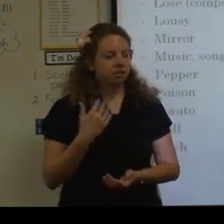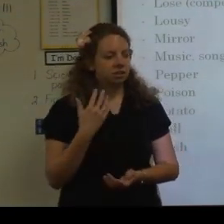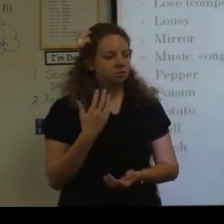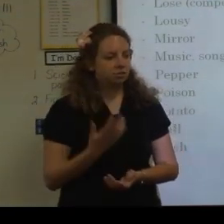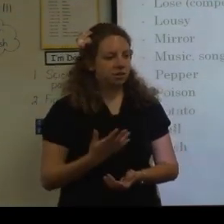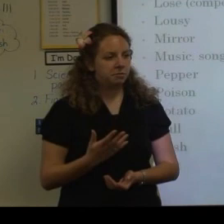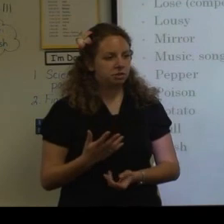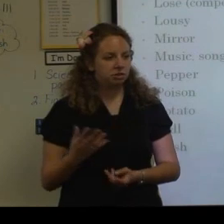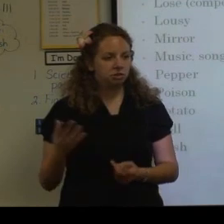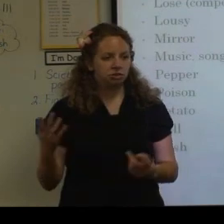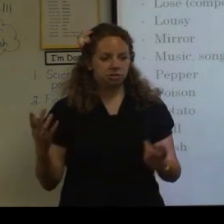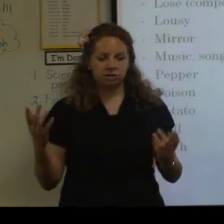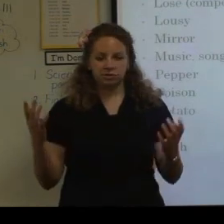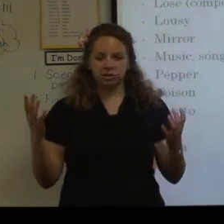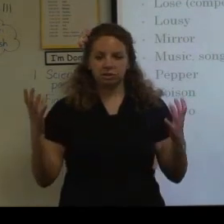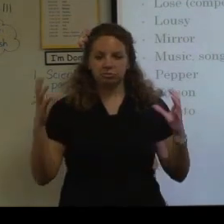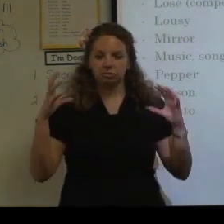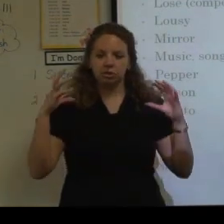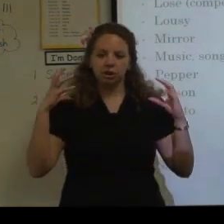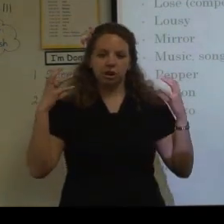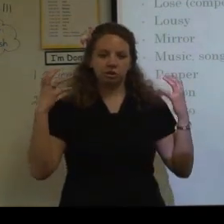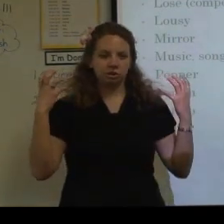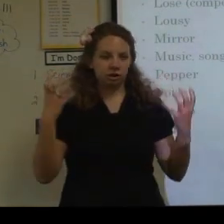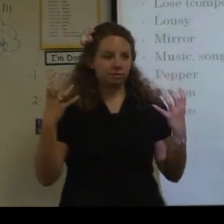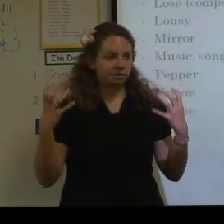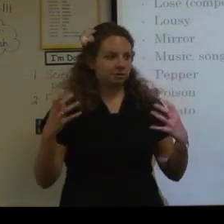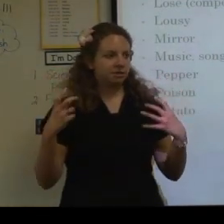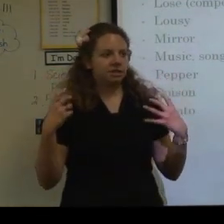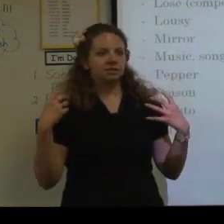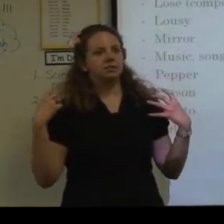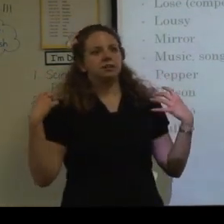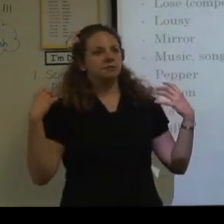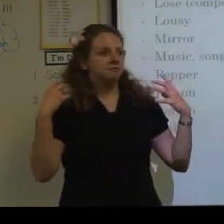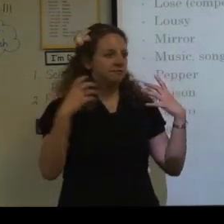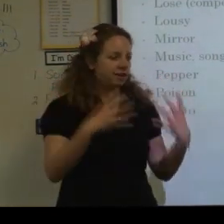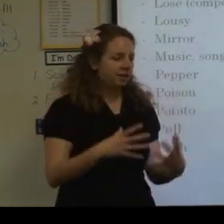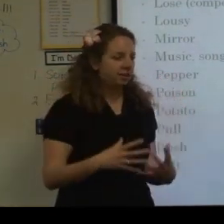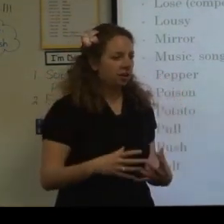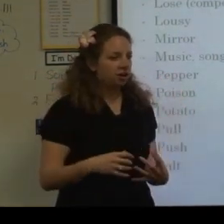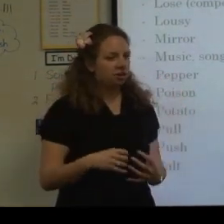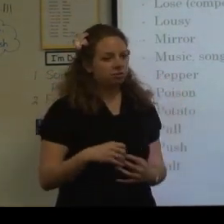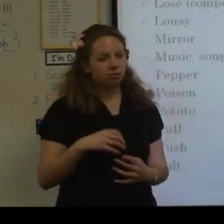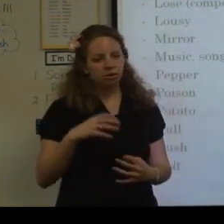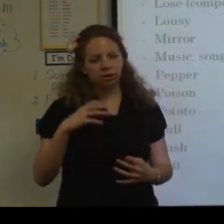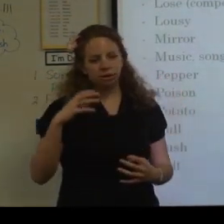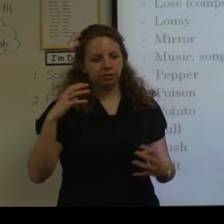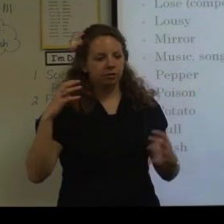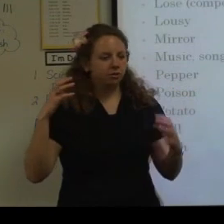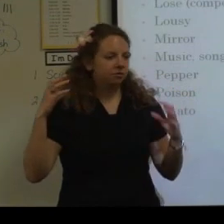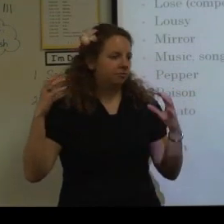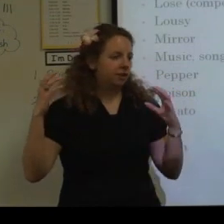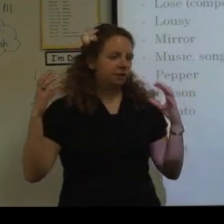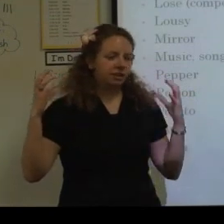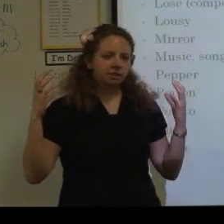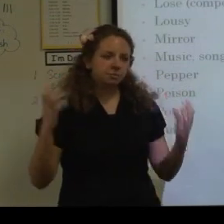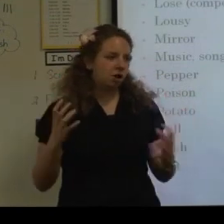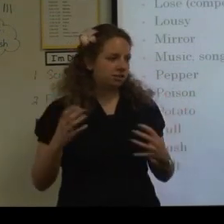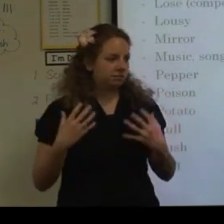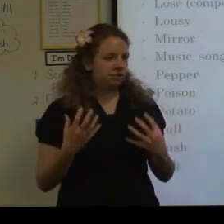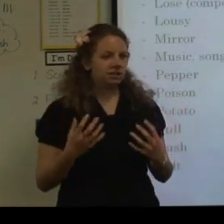actually use very much, because usually whenever you are describing something as very large or very small, something like